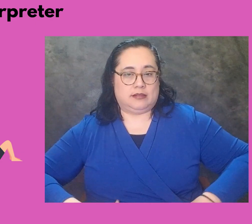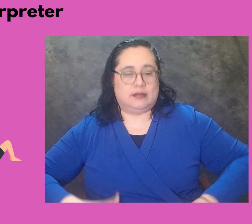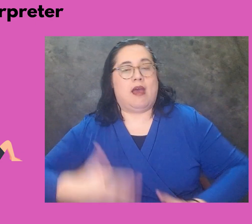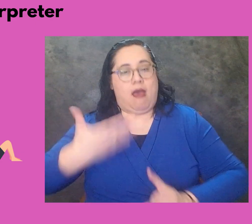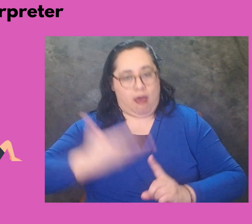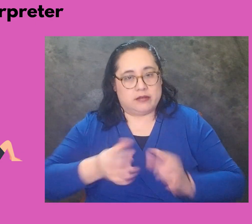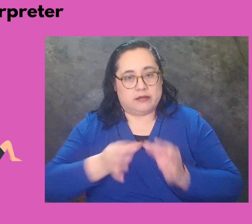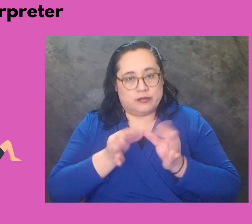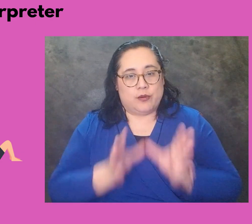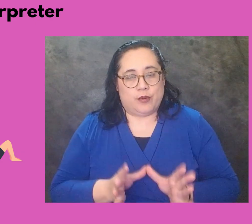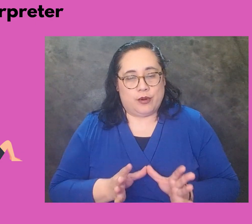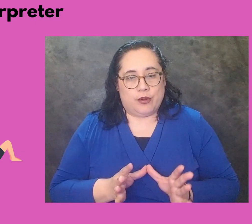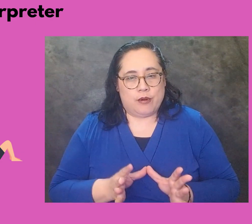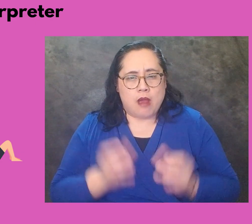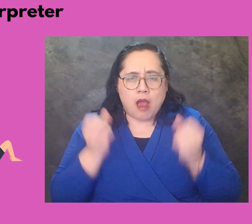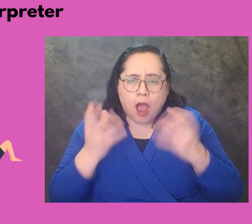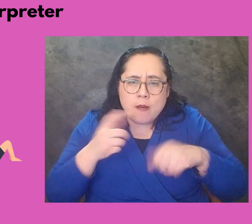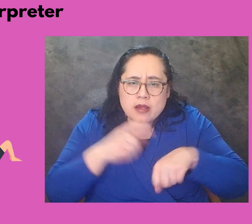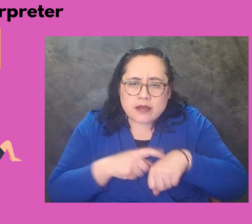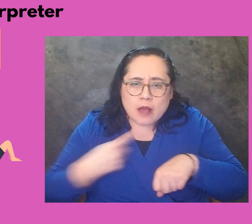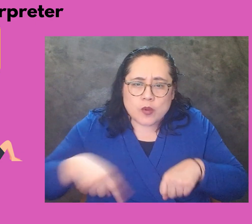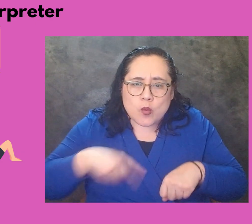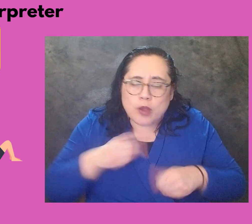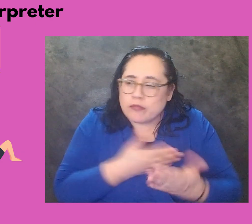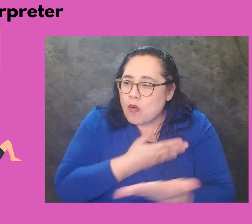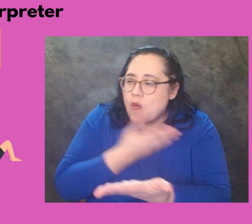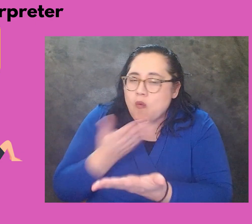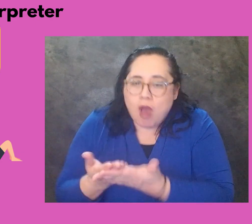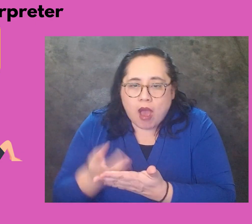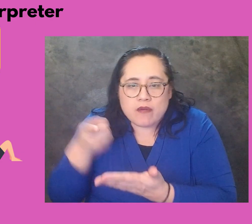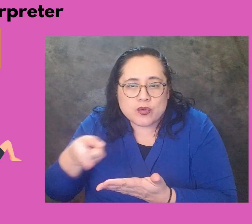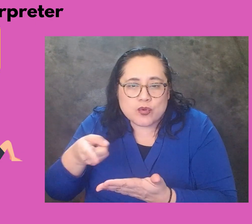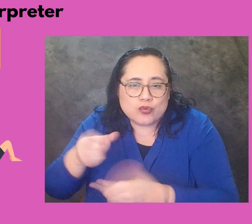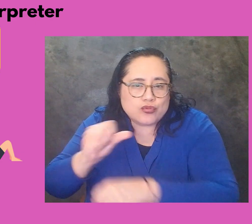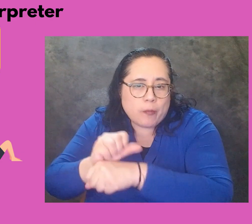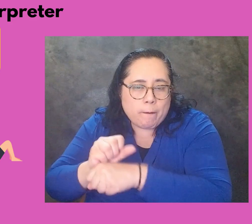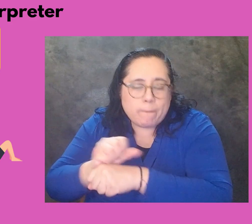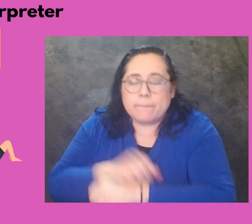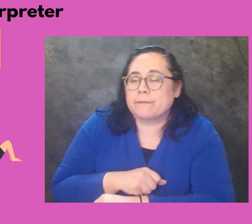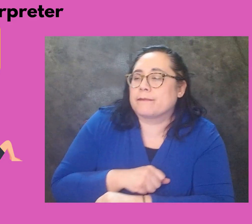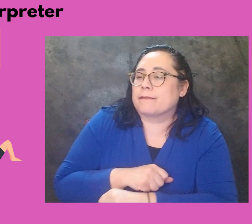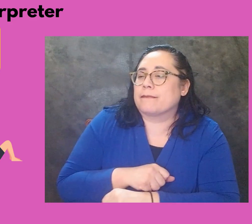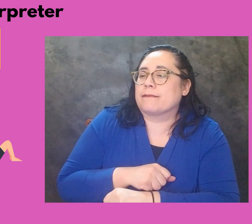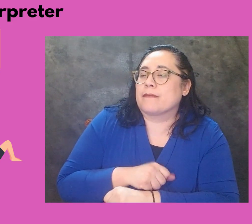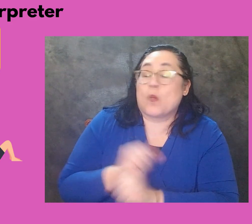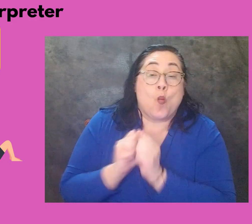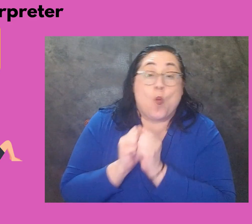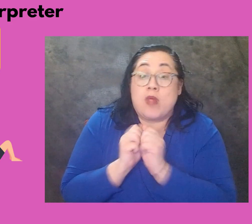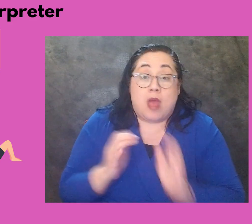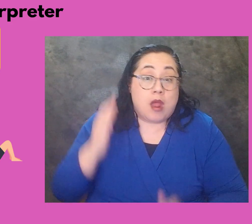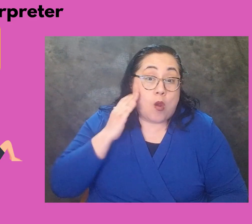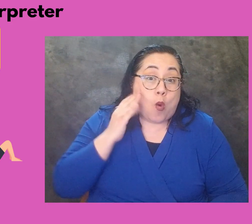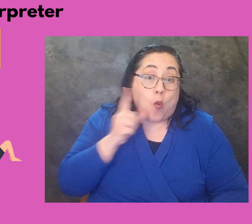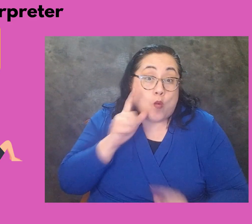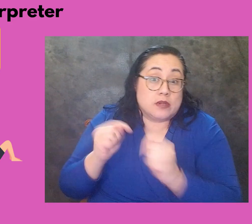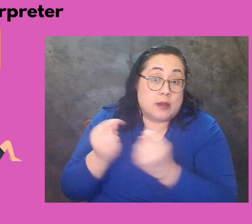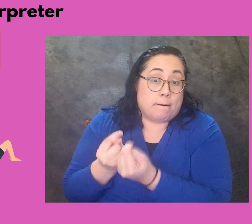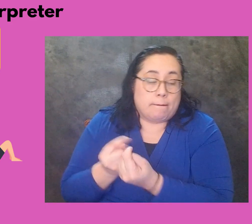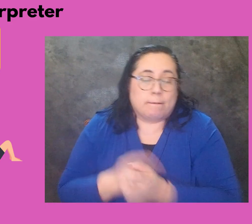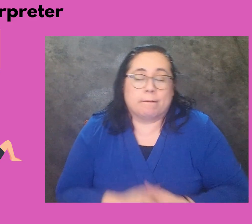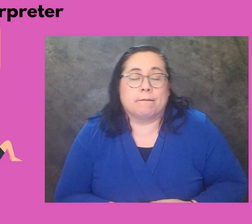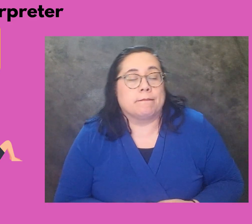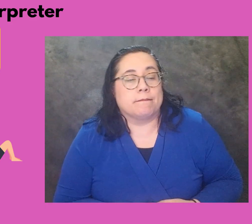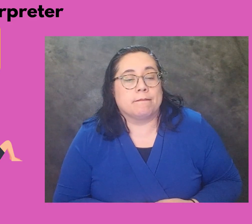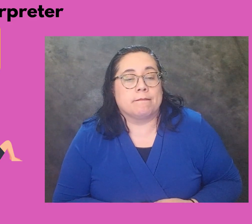dress as an interpreter. How many times have we arrived to an assignment without knowing who the team